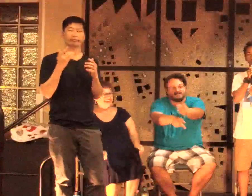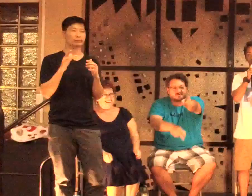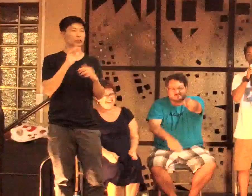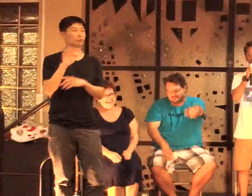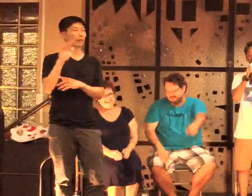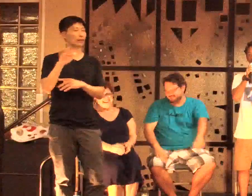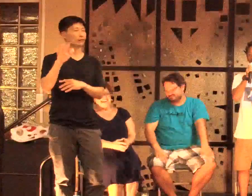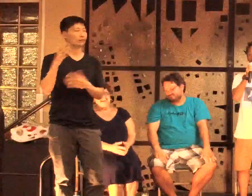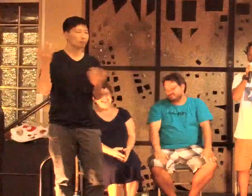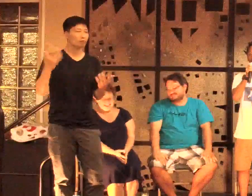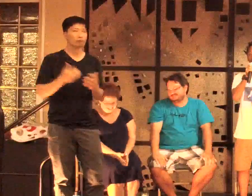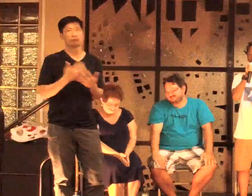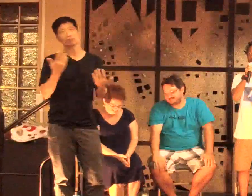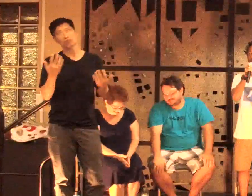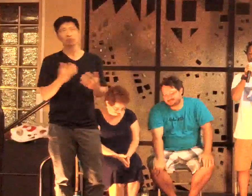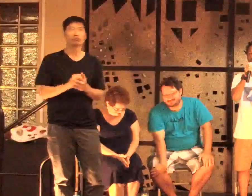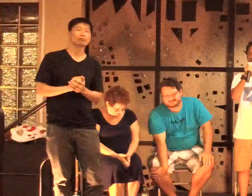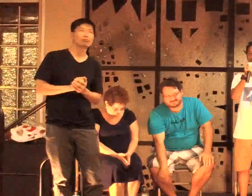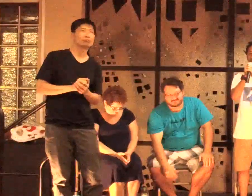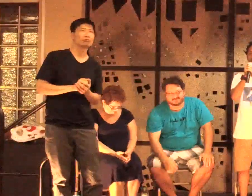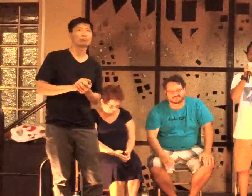spellings.